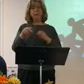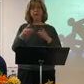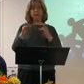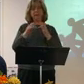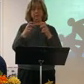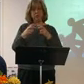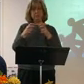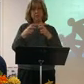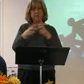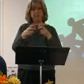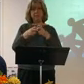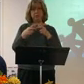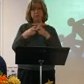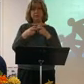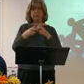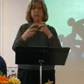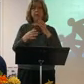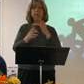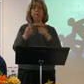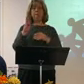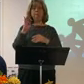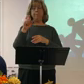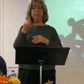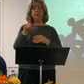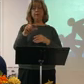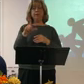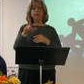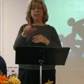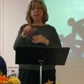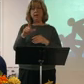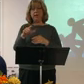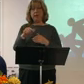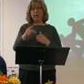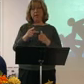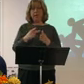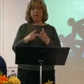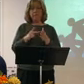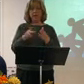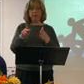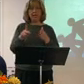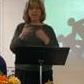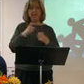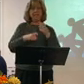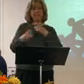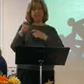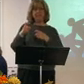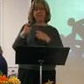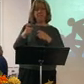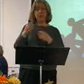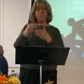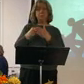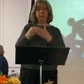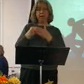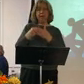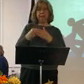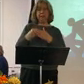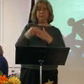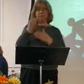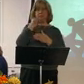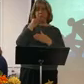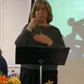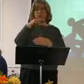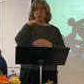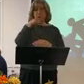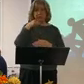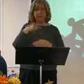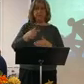it. And then it starts the holiday season off in a deficit. And so we don't want anybody to do that. So let's just make sure everybody gets